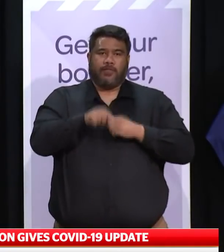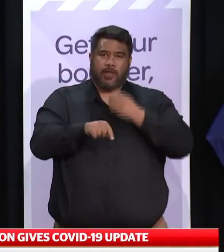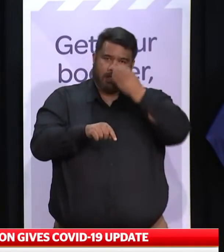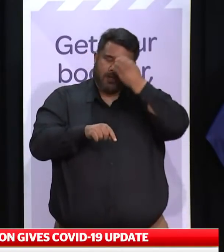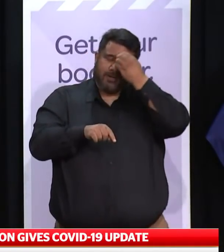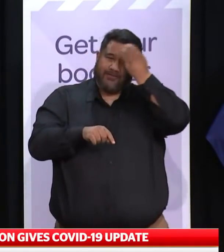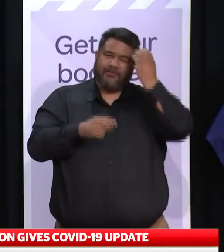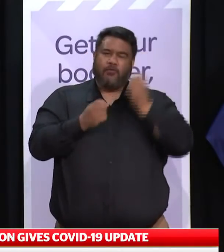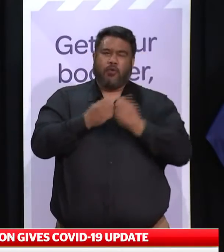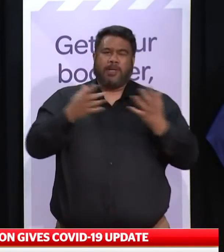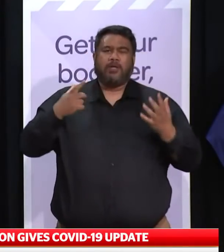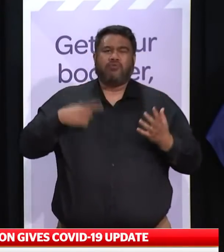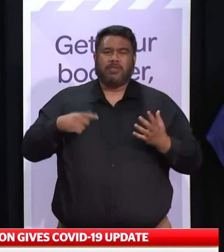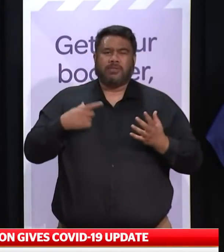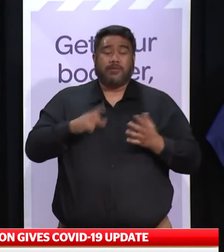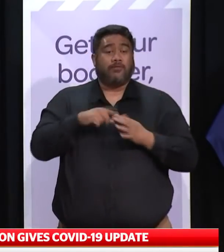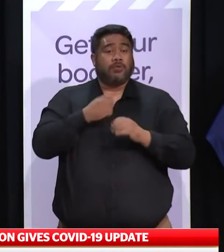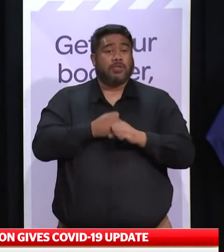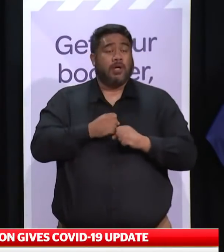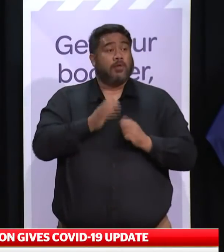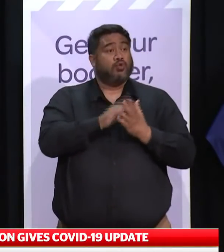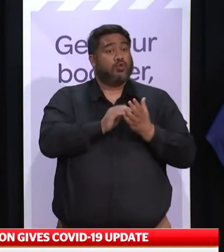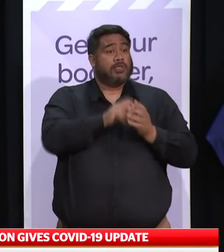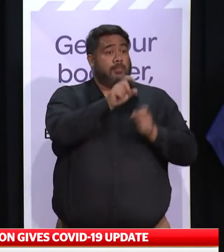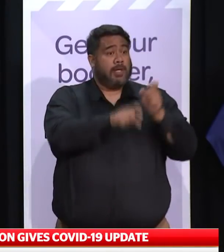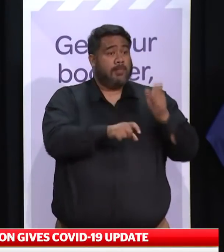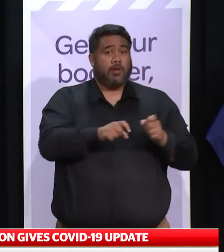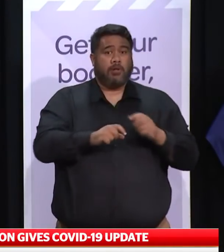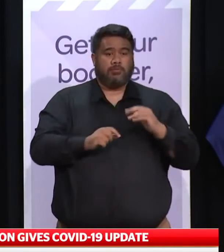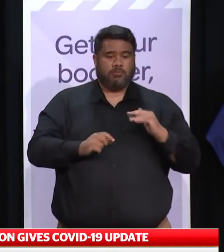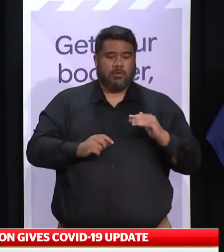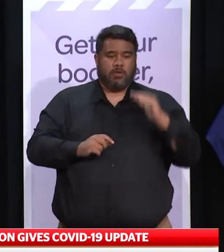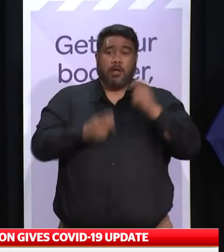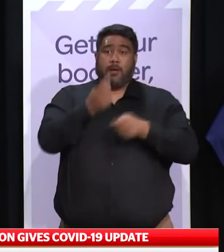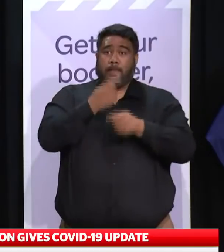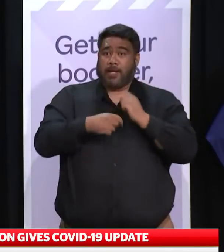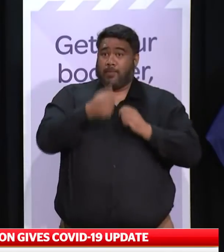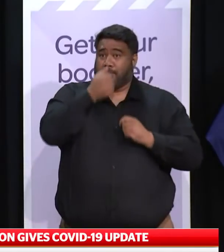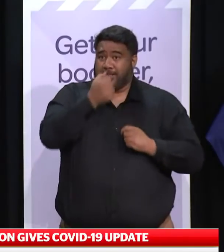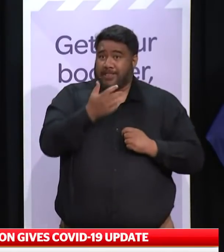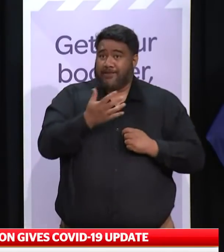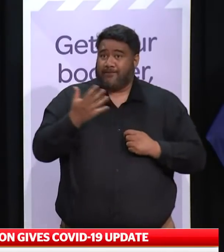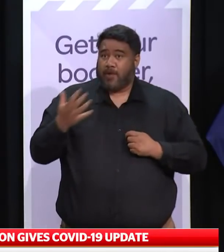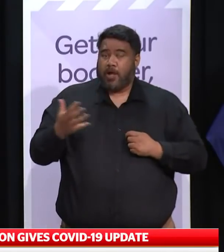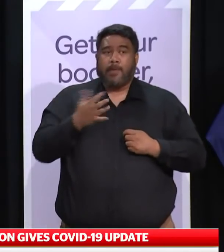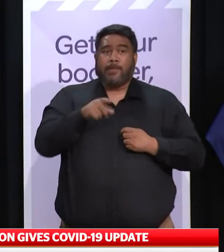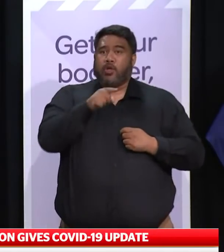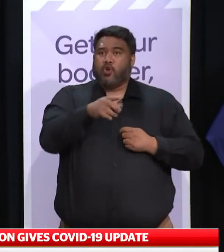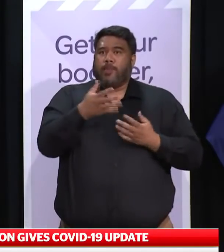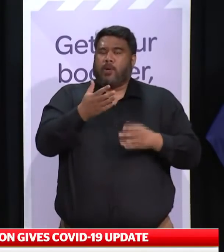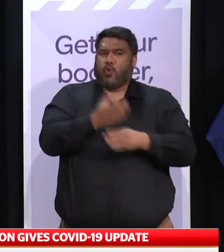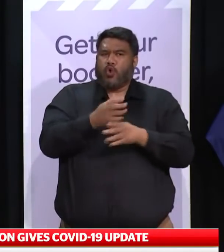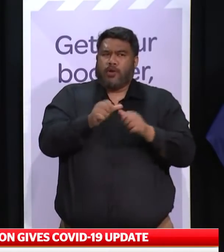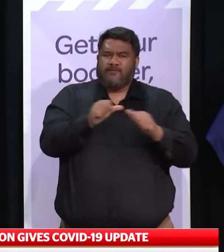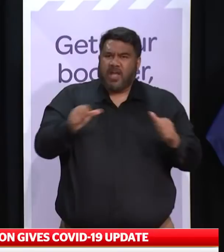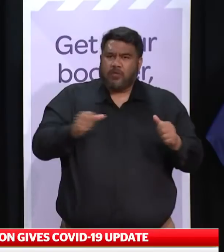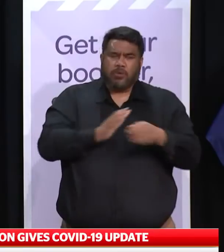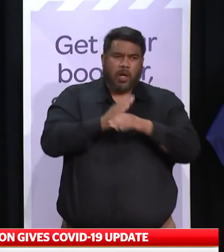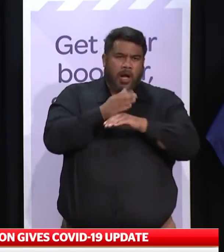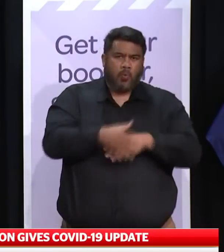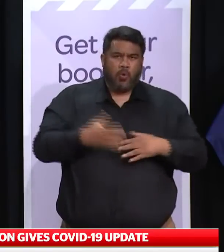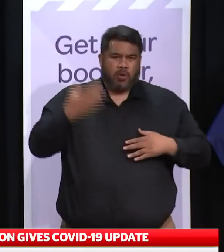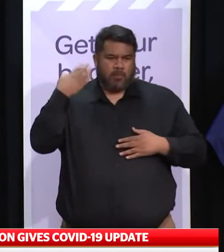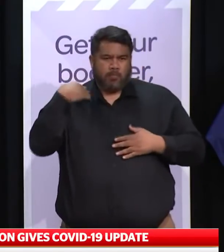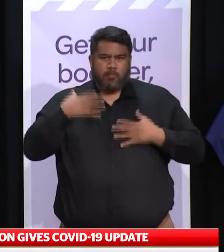and foremost is that for many New Zealanders, even reaching the age of 65, when you're in manual labour in particular, it's tough. And